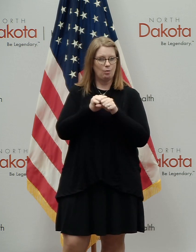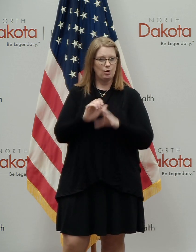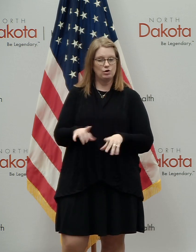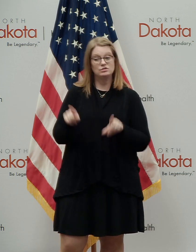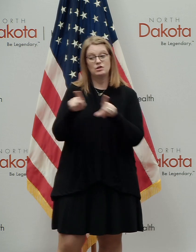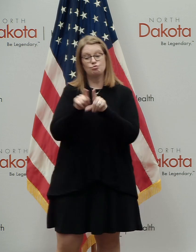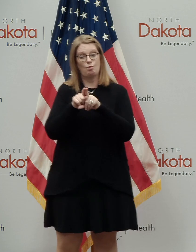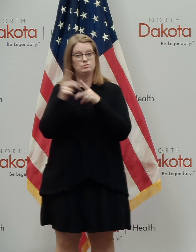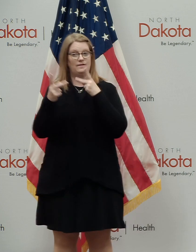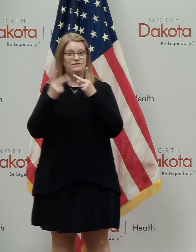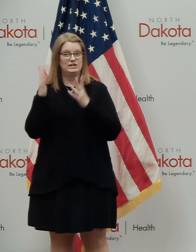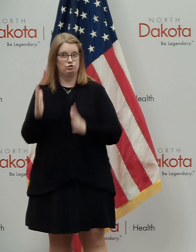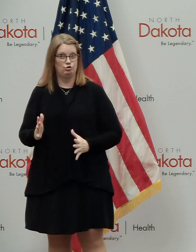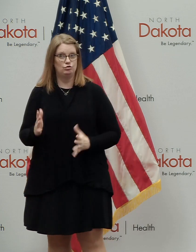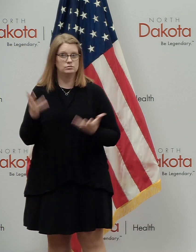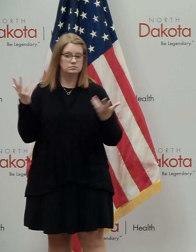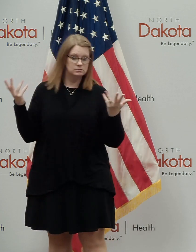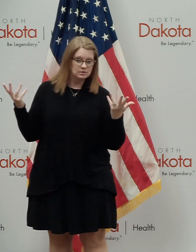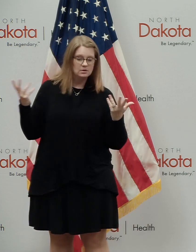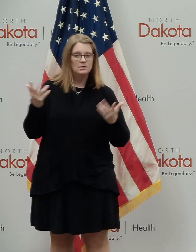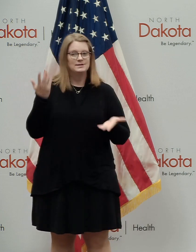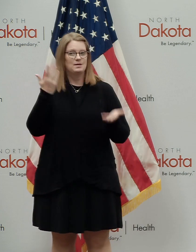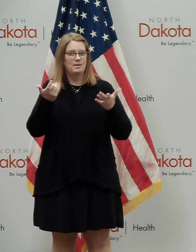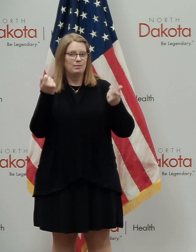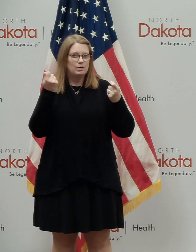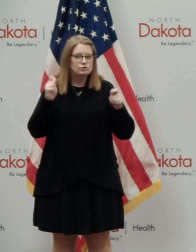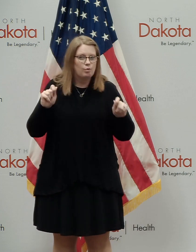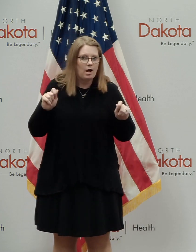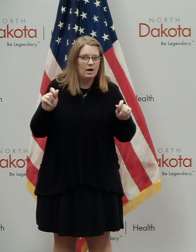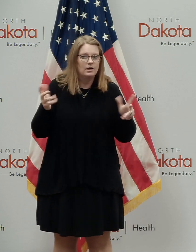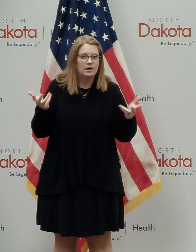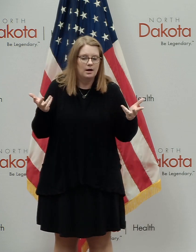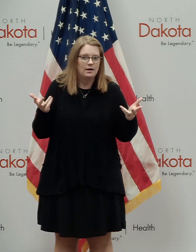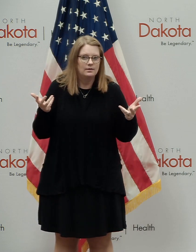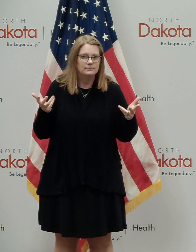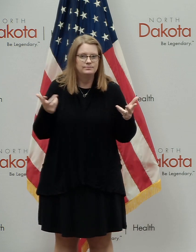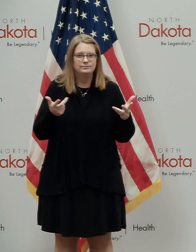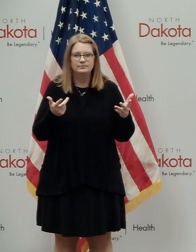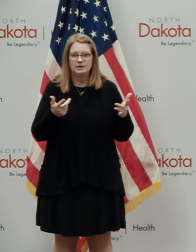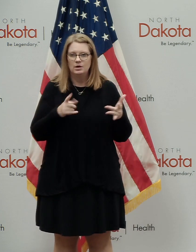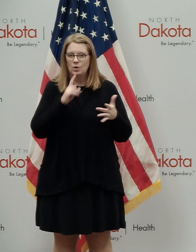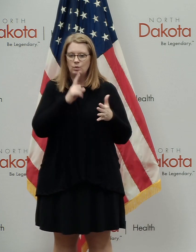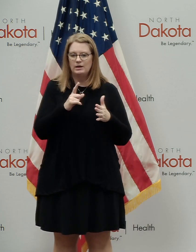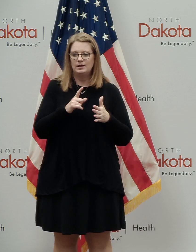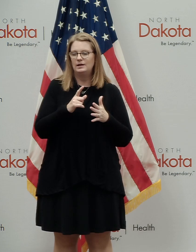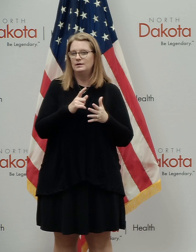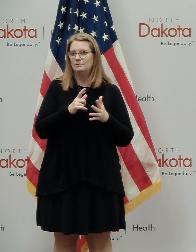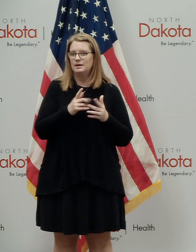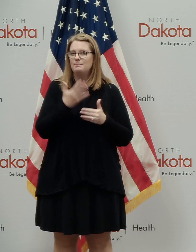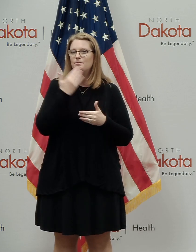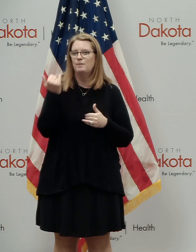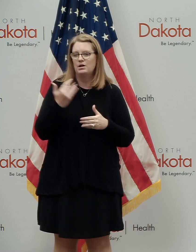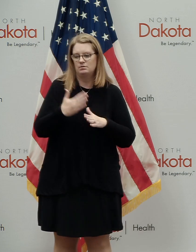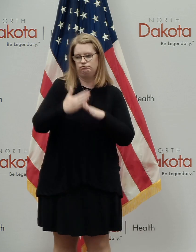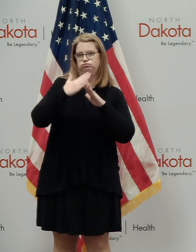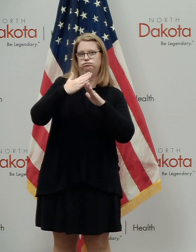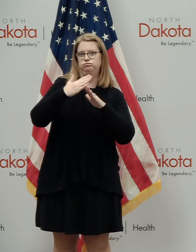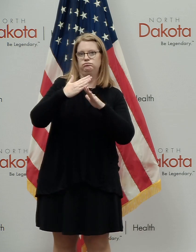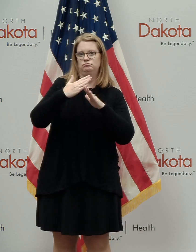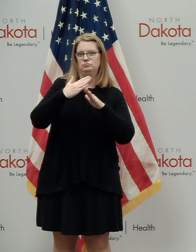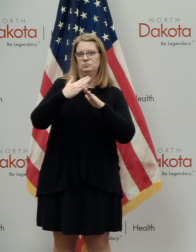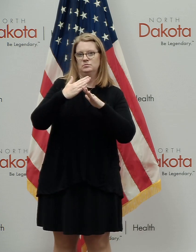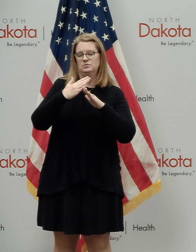visitors. So there is a way where we could, again, try to be a better guardian at the gate and keeping the virus out of